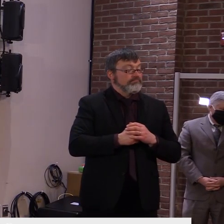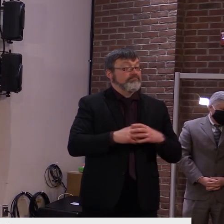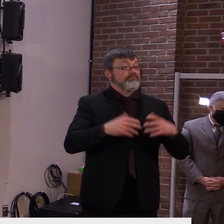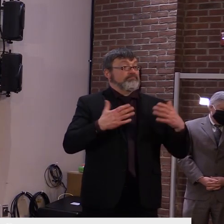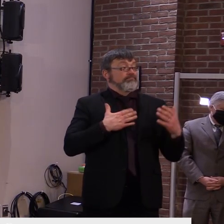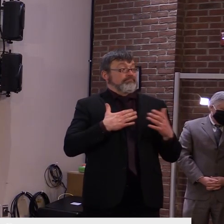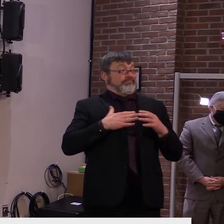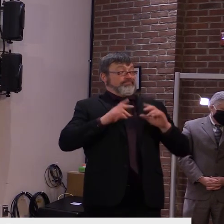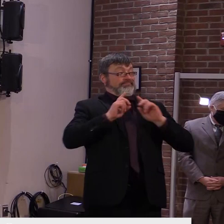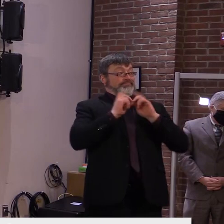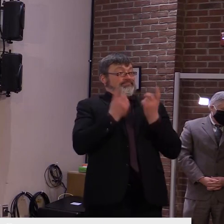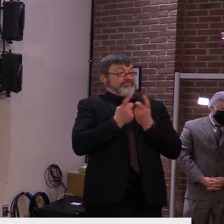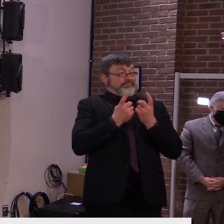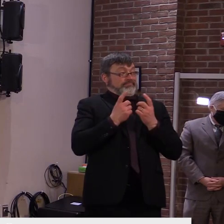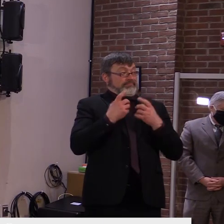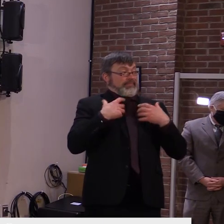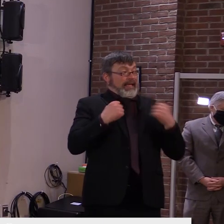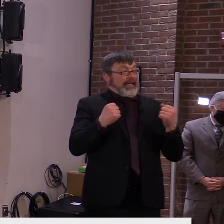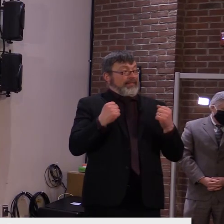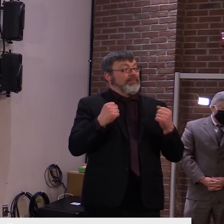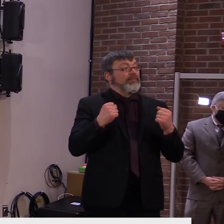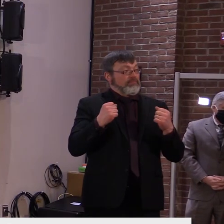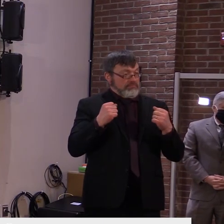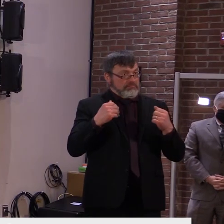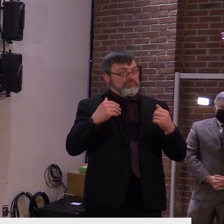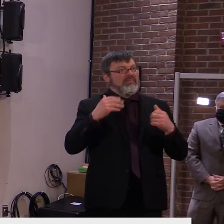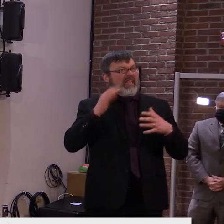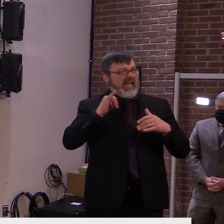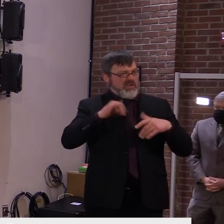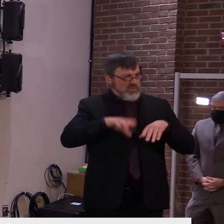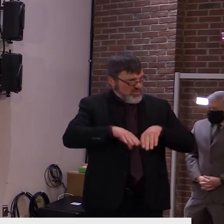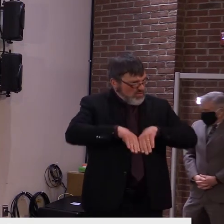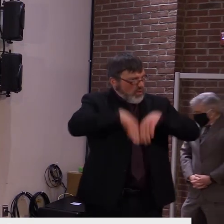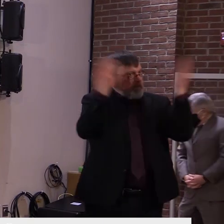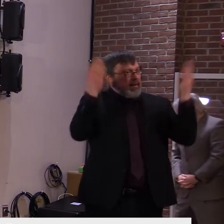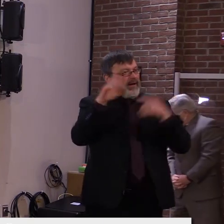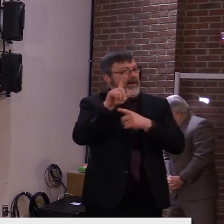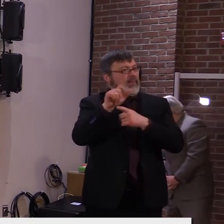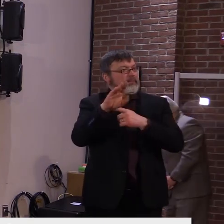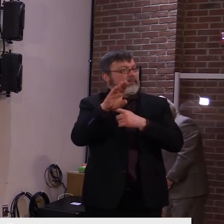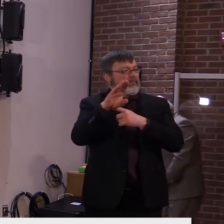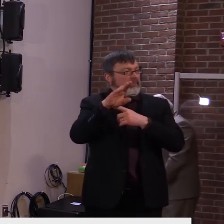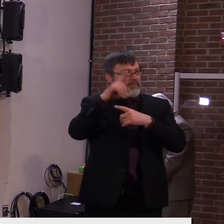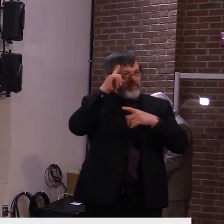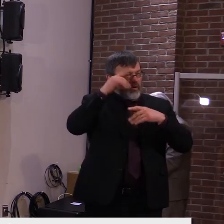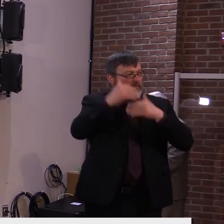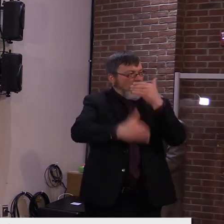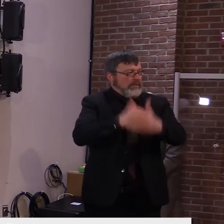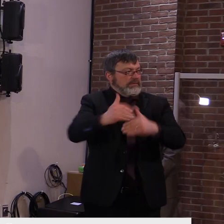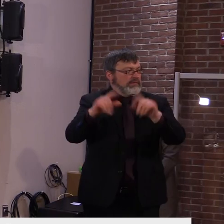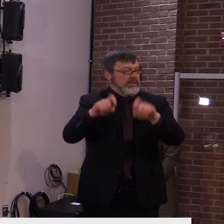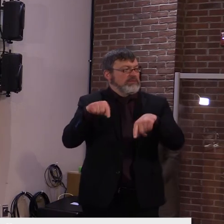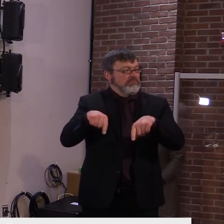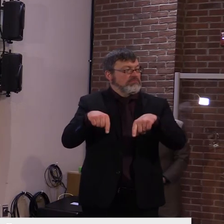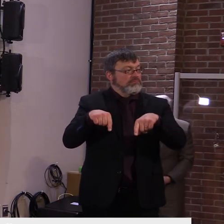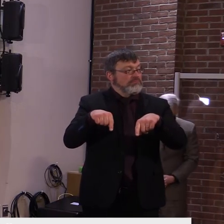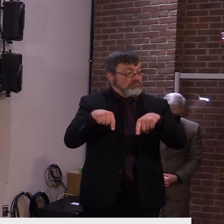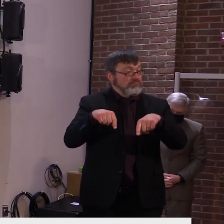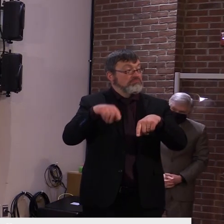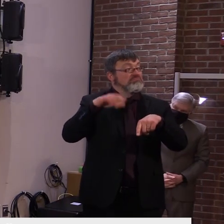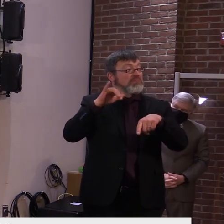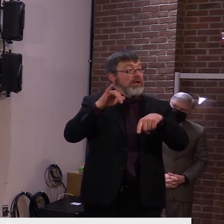testing. For the first 4 weeks of the pandemic, the lab staff worked very long hours, 7 days a